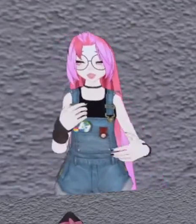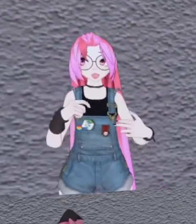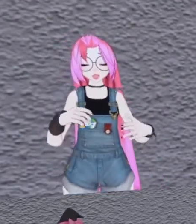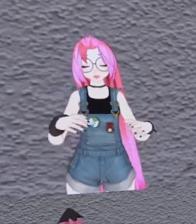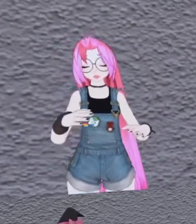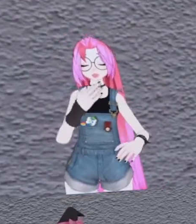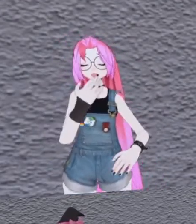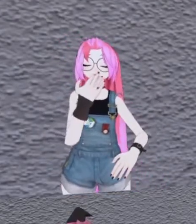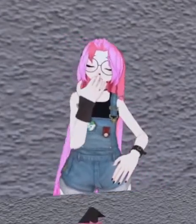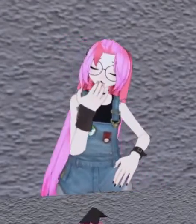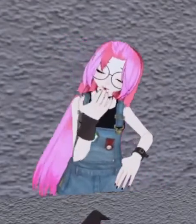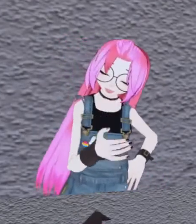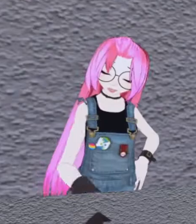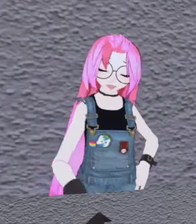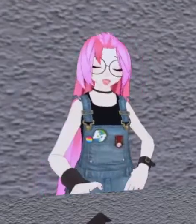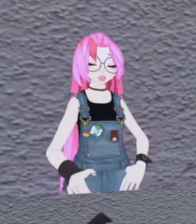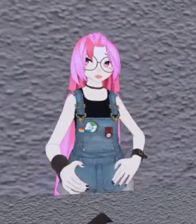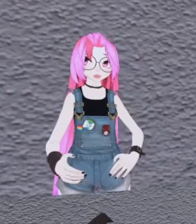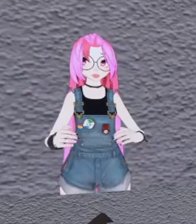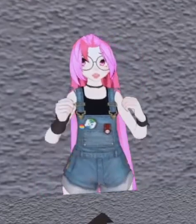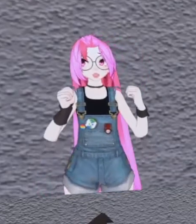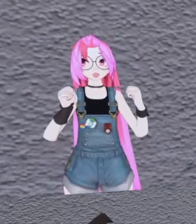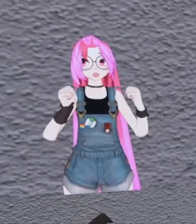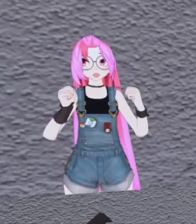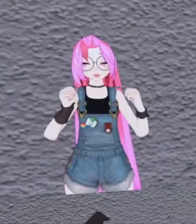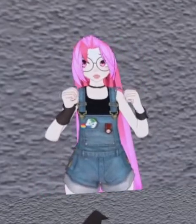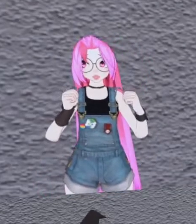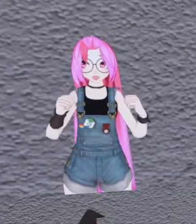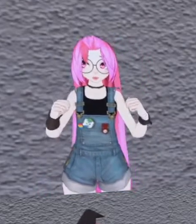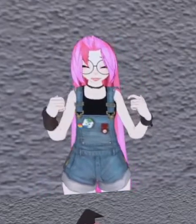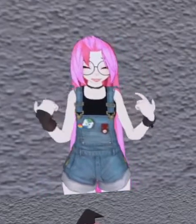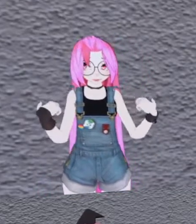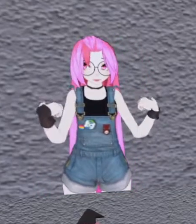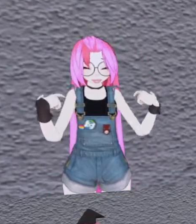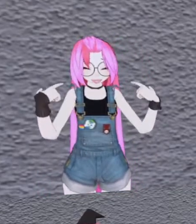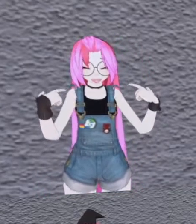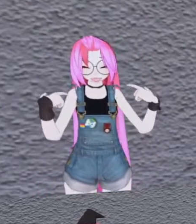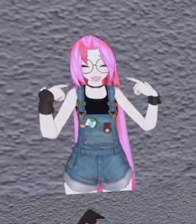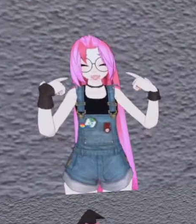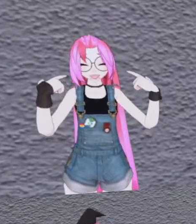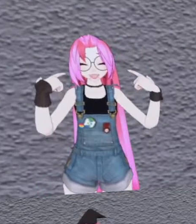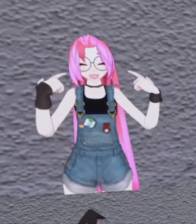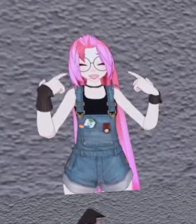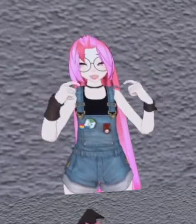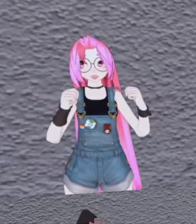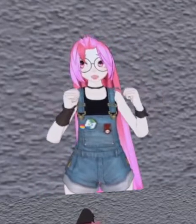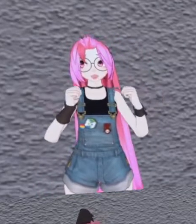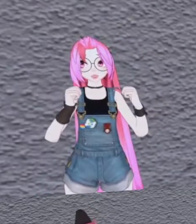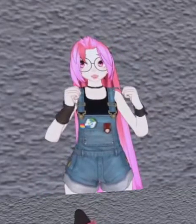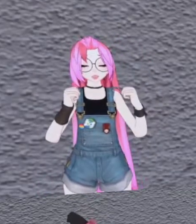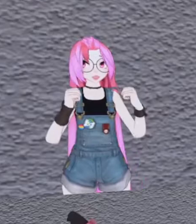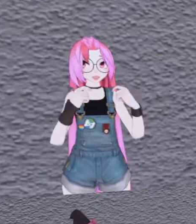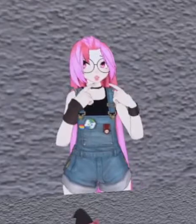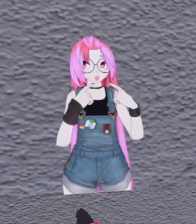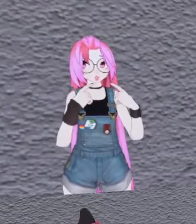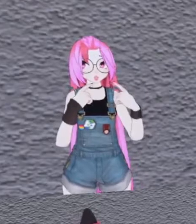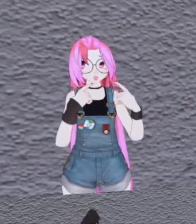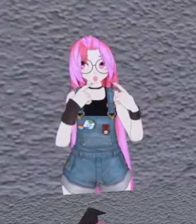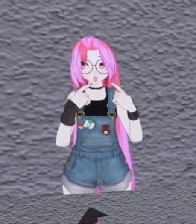hot, you're like, it's hot. Or if it's cold, you're like pushing your shoulders further up, you're like tensing your